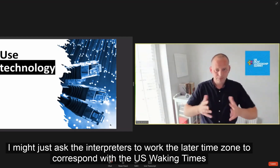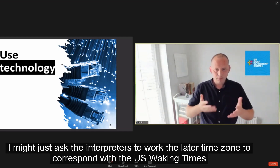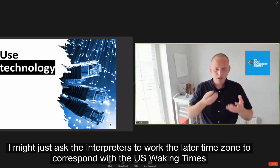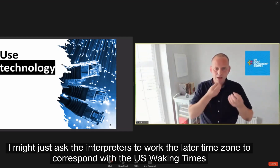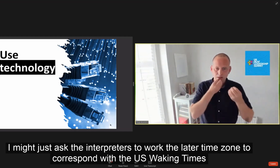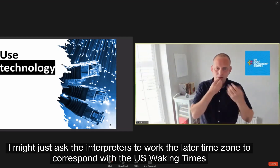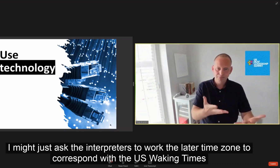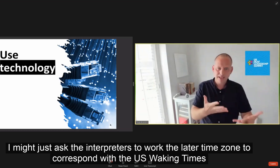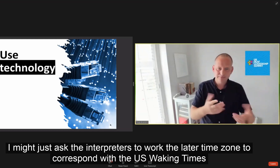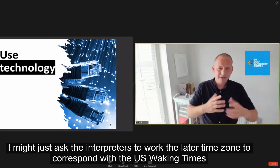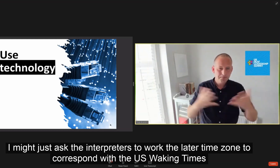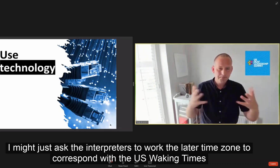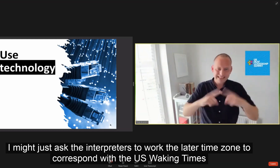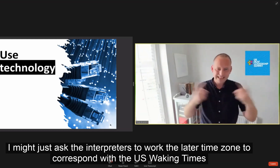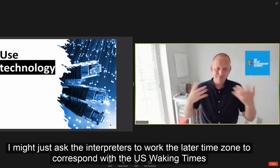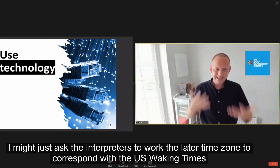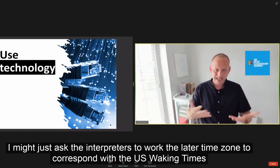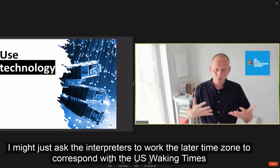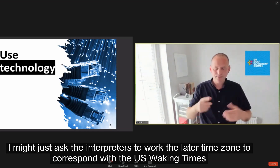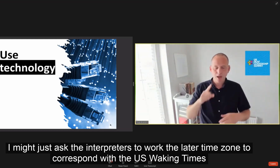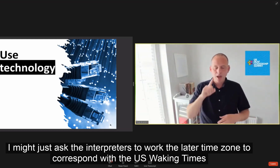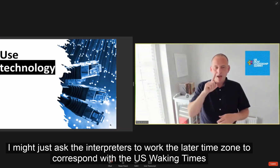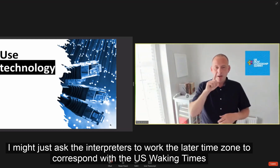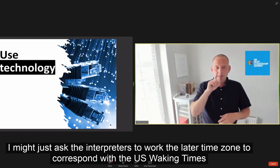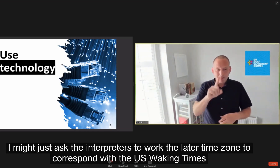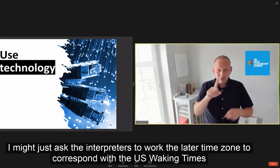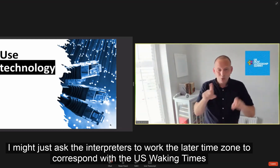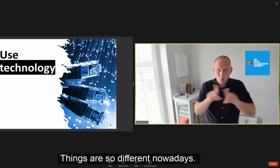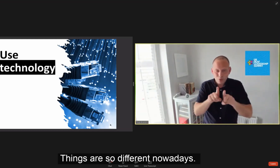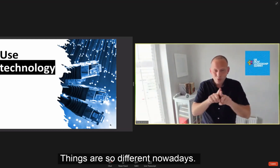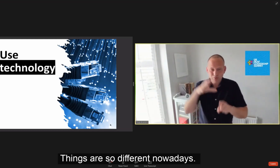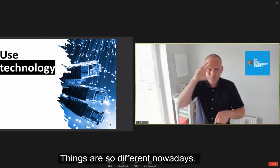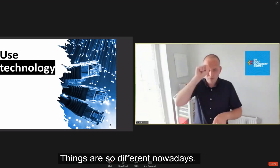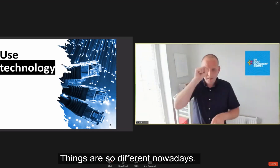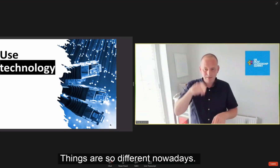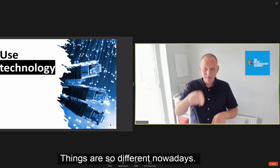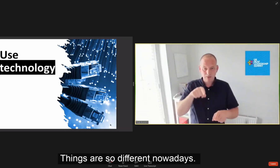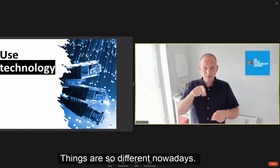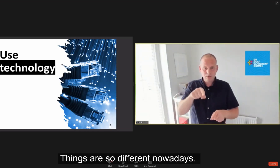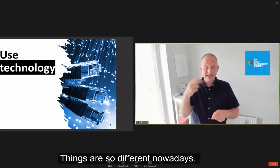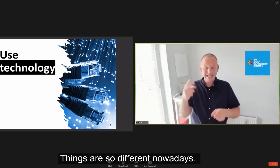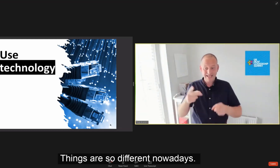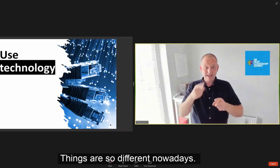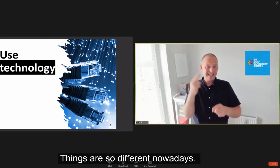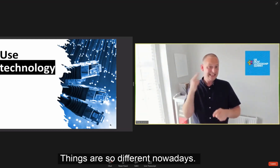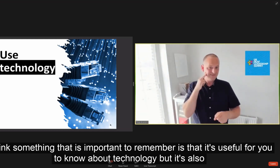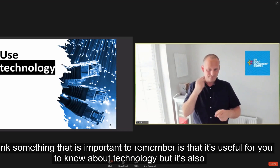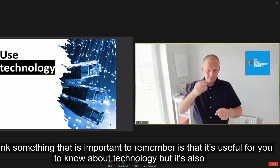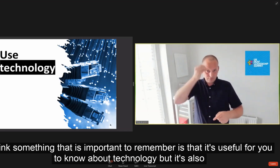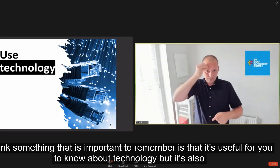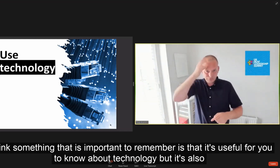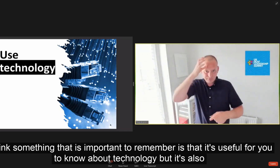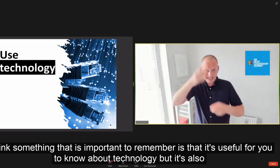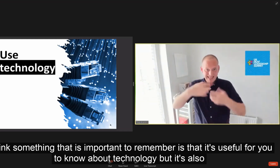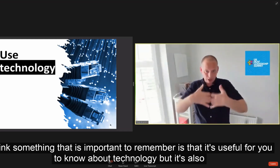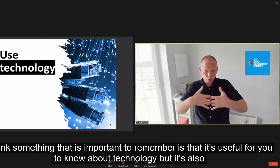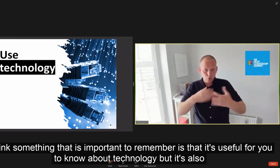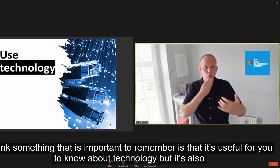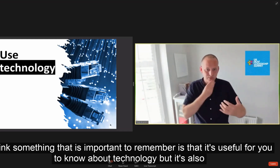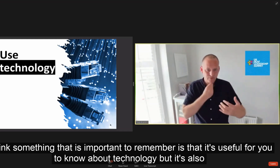later time zone to correspond with the US working times. And things are so different nowadays. But I think something that's important to remember